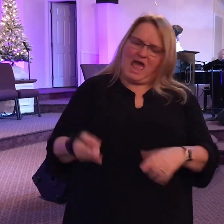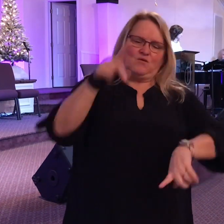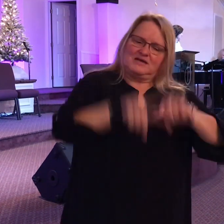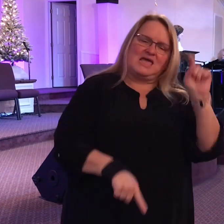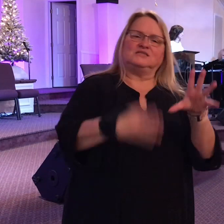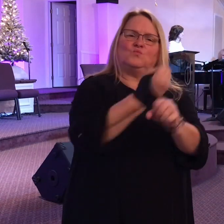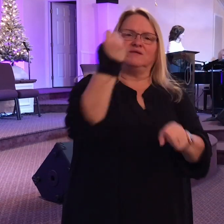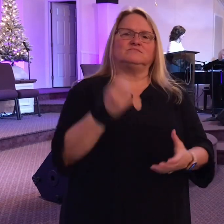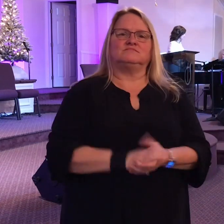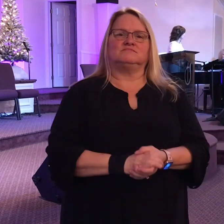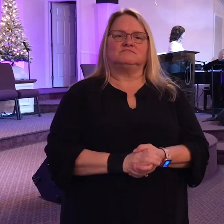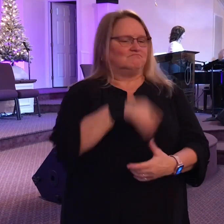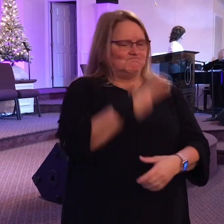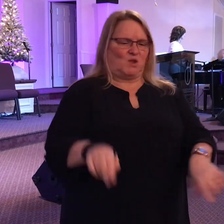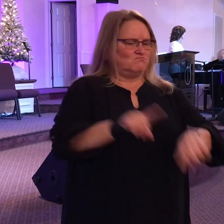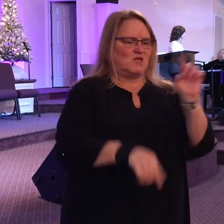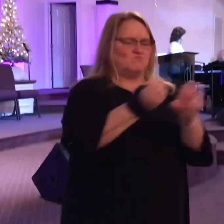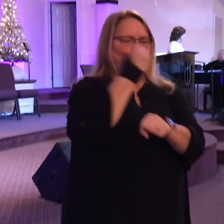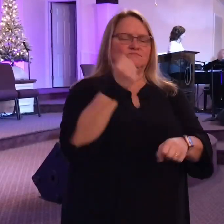you been sick? Doesn't matter. Hell can't win.